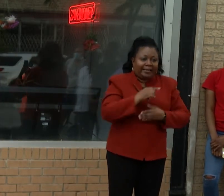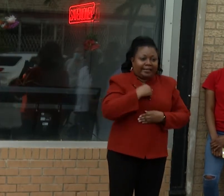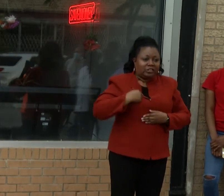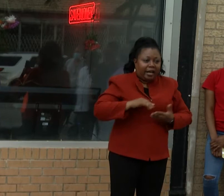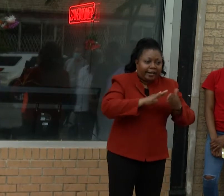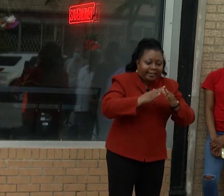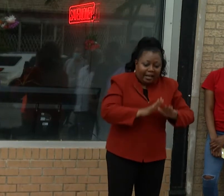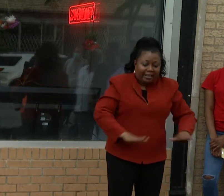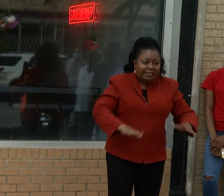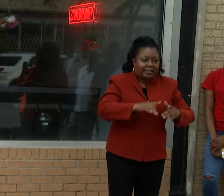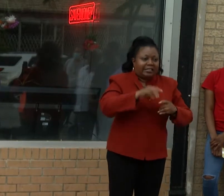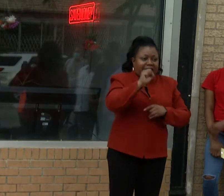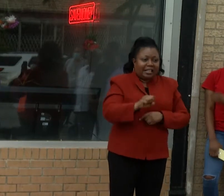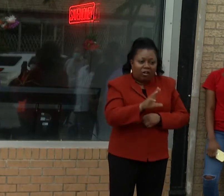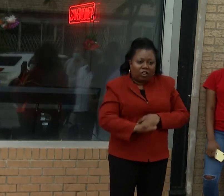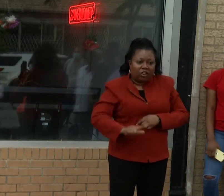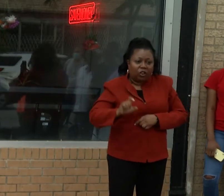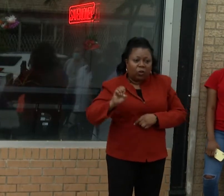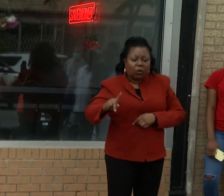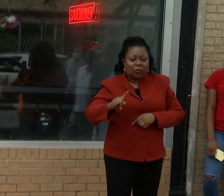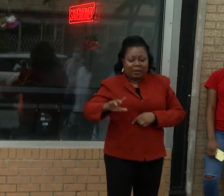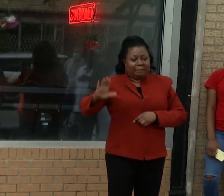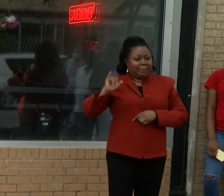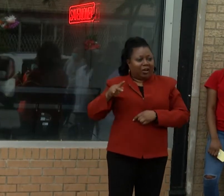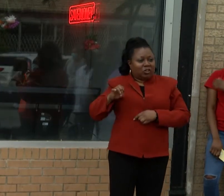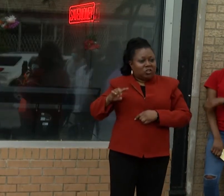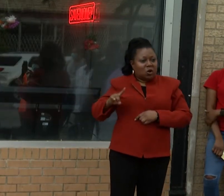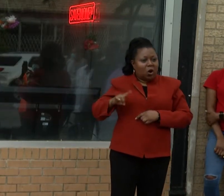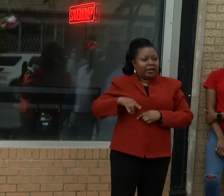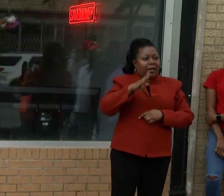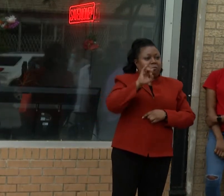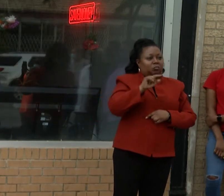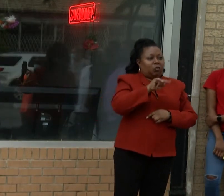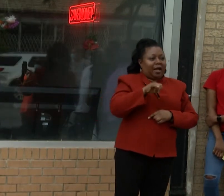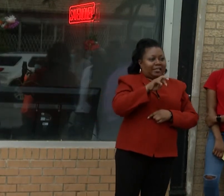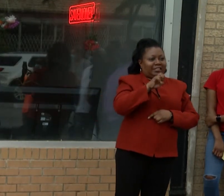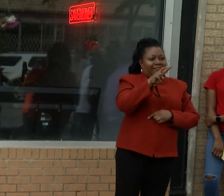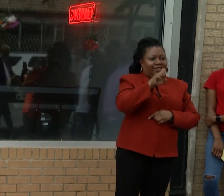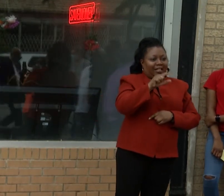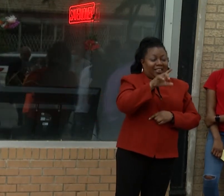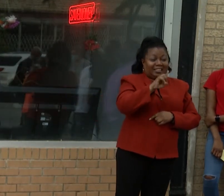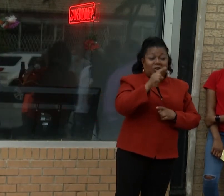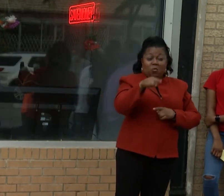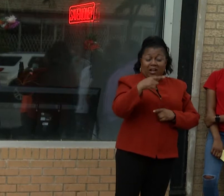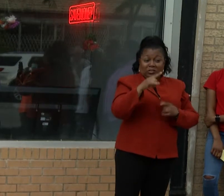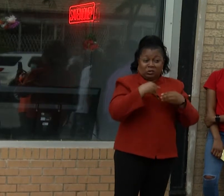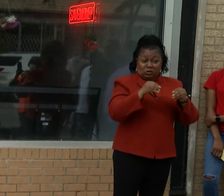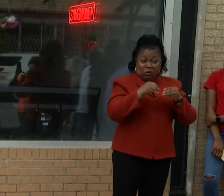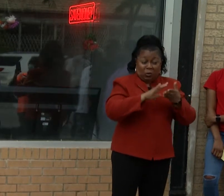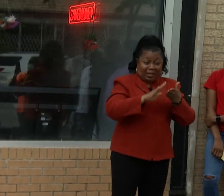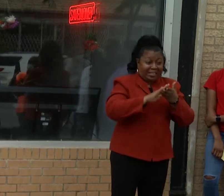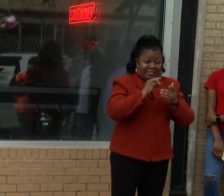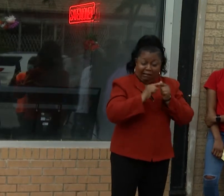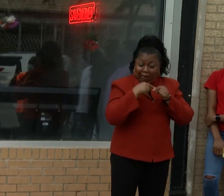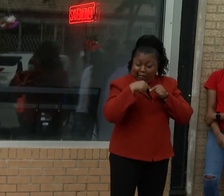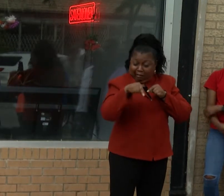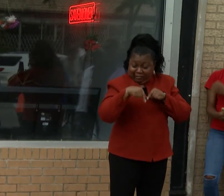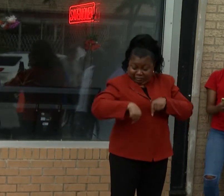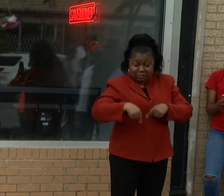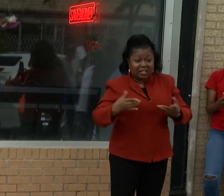Chinatown, South Loop, Back of the Yards, and Bronzeville. One of the stores that we cleaned is not far from